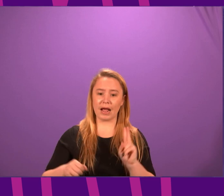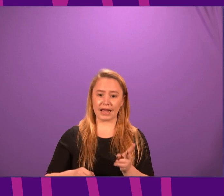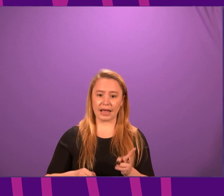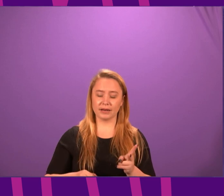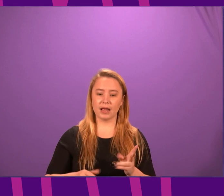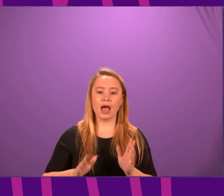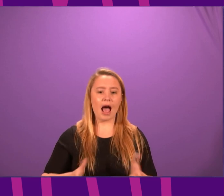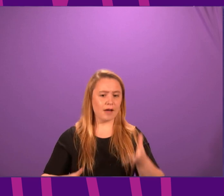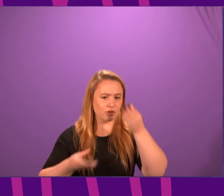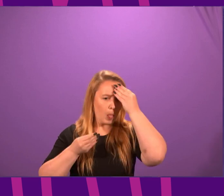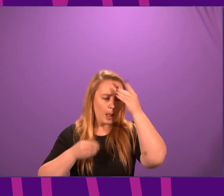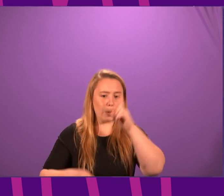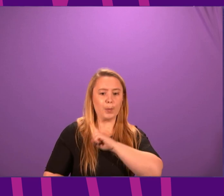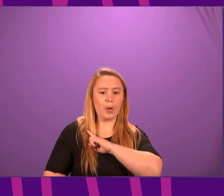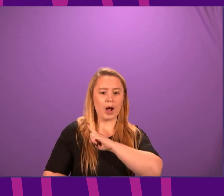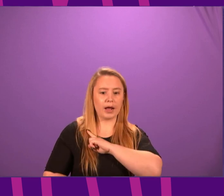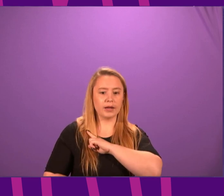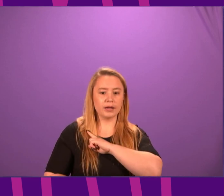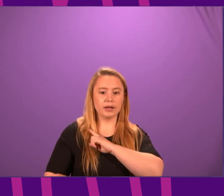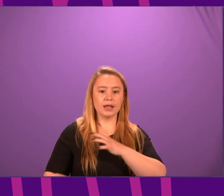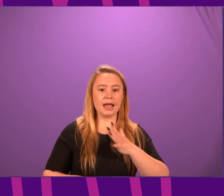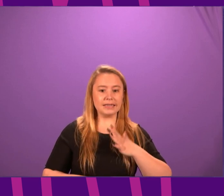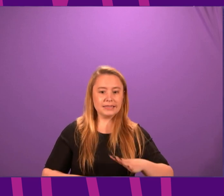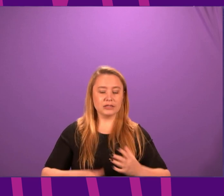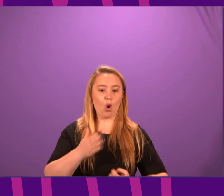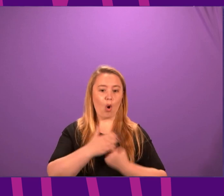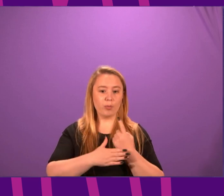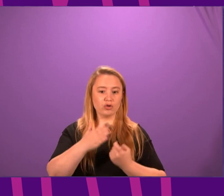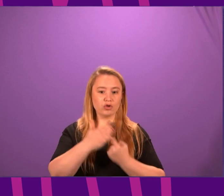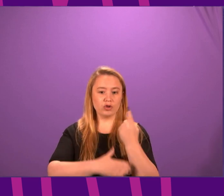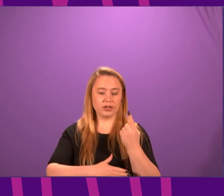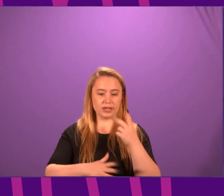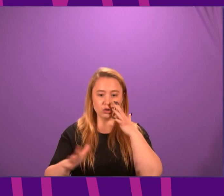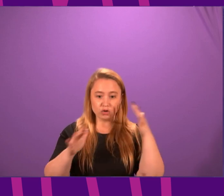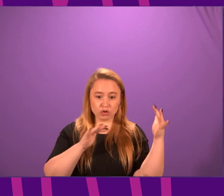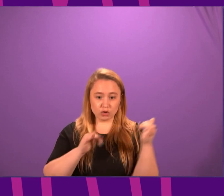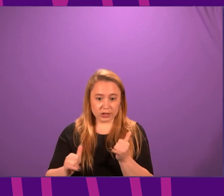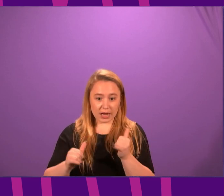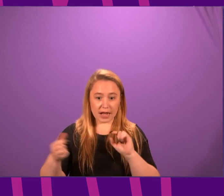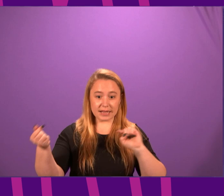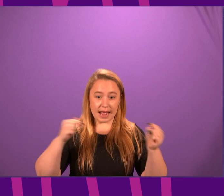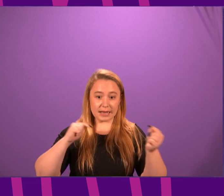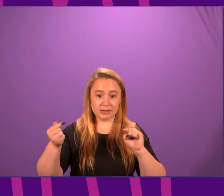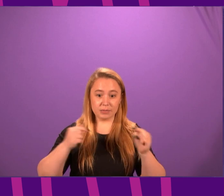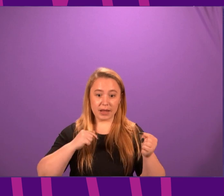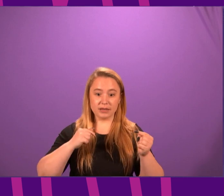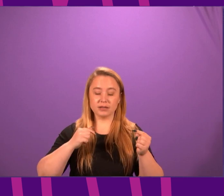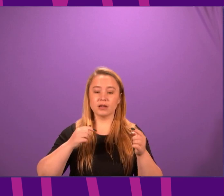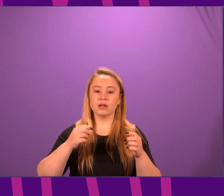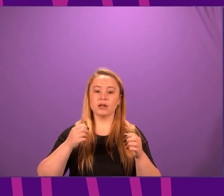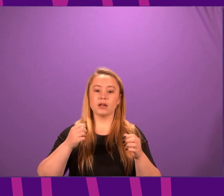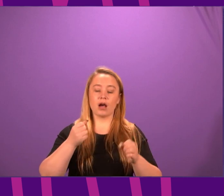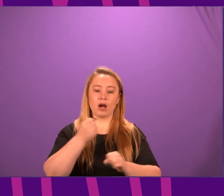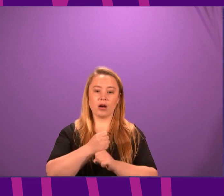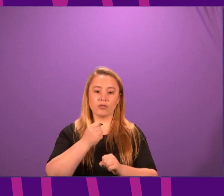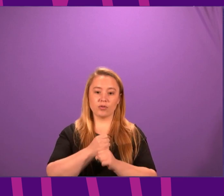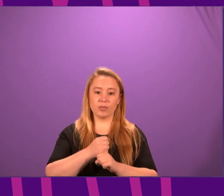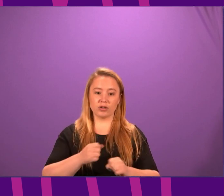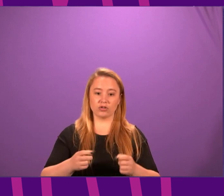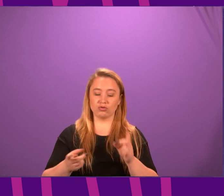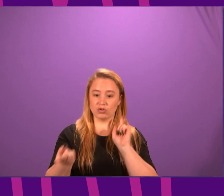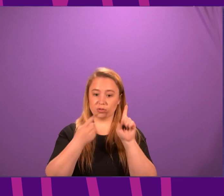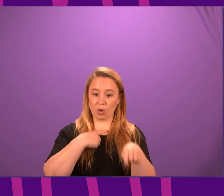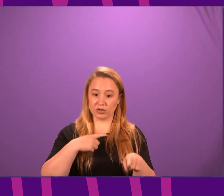to understand why, and we need to have the opportunity to scrutinise and debate the government's response on an